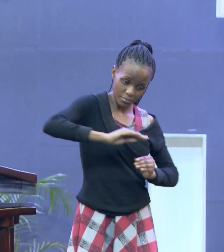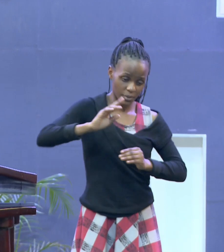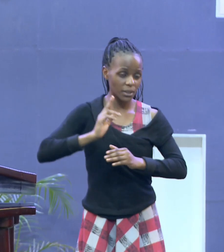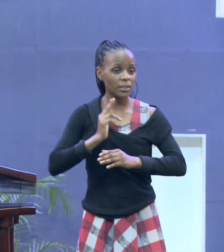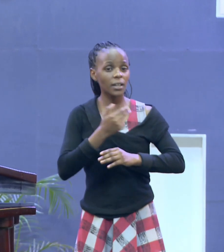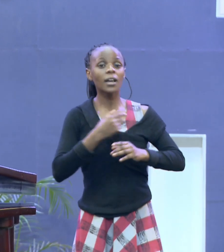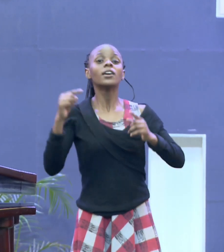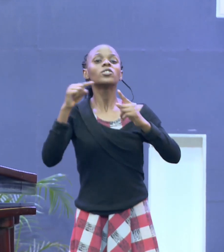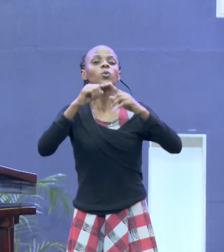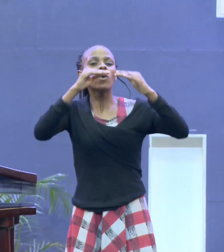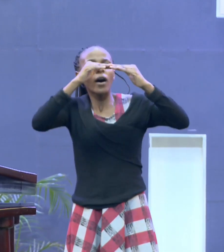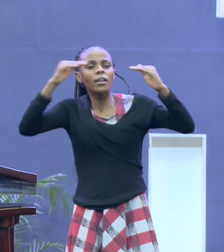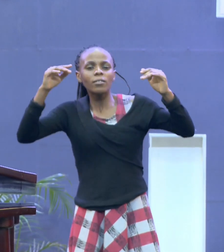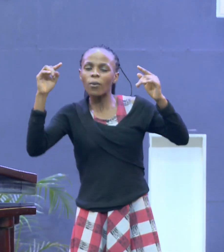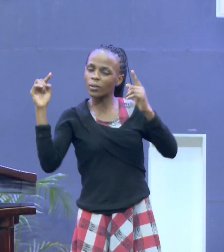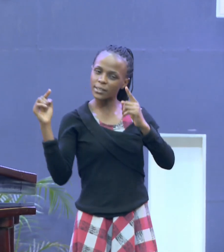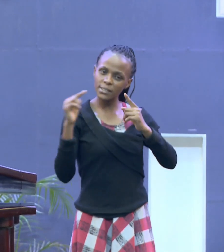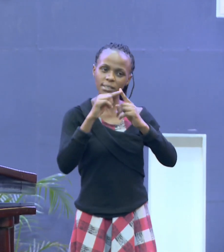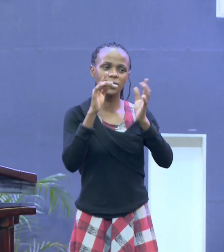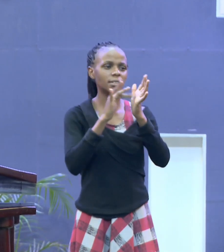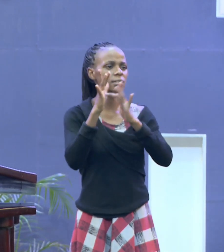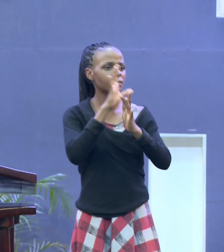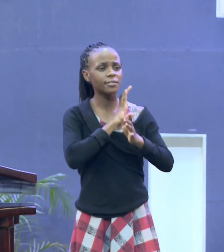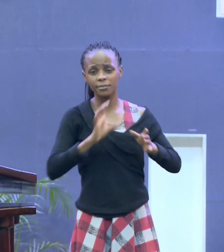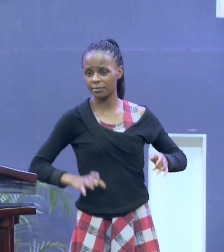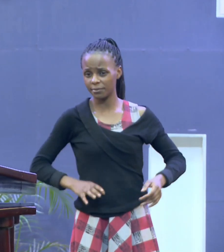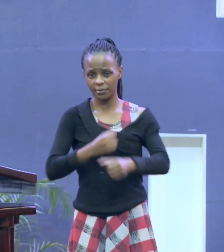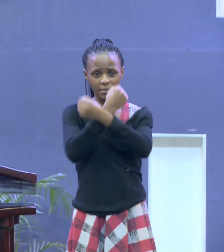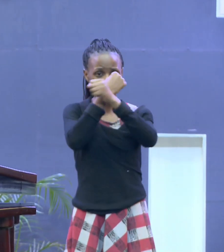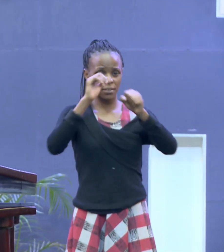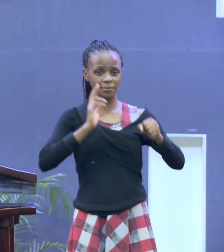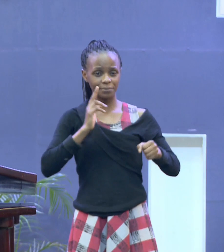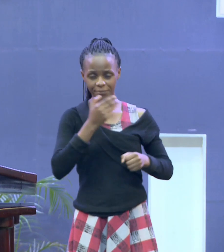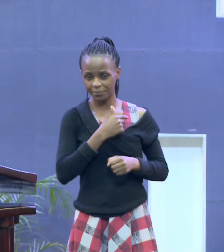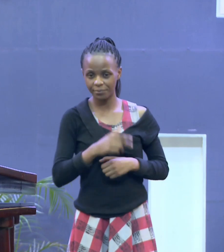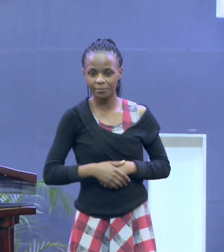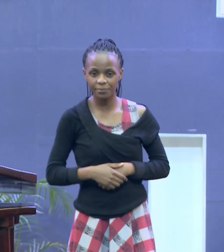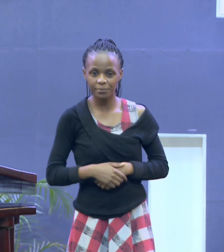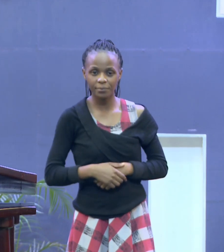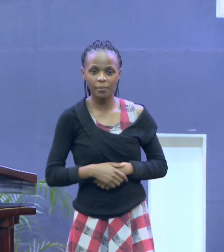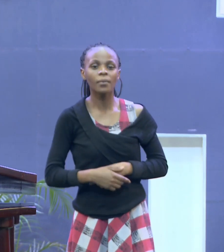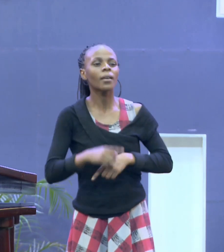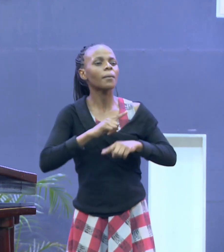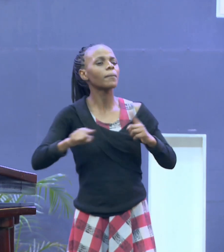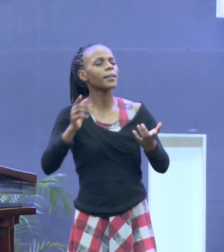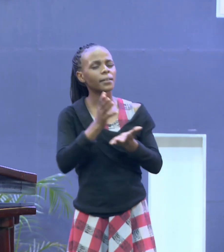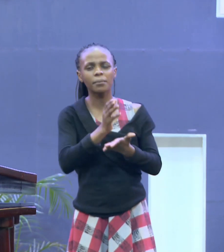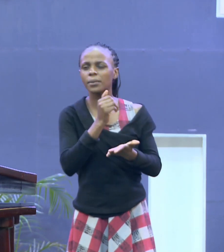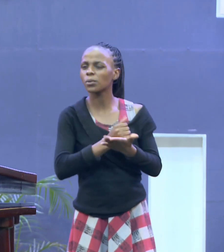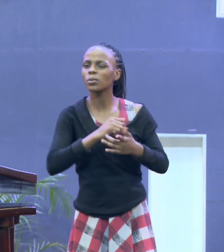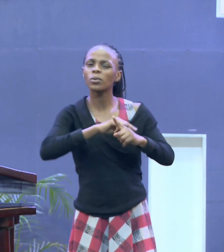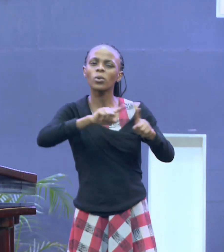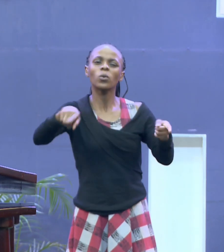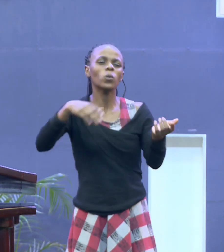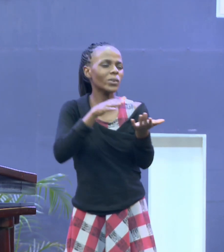until Jesus saved us. Netukutusa kudala elimu paka Yesu we yatulokola. But because we took a lot of